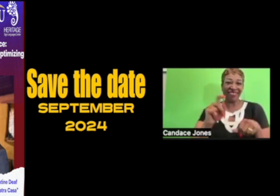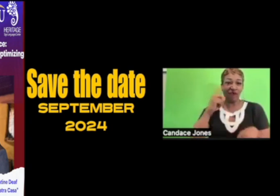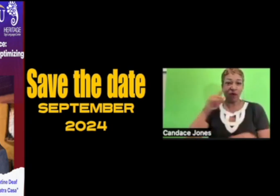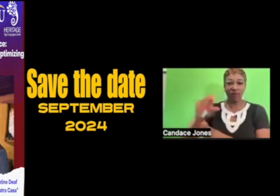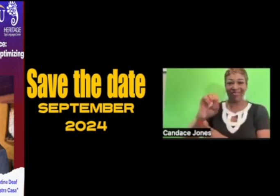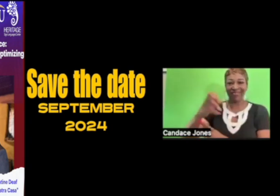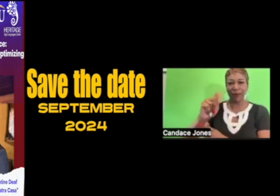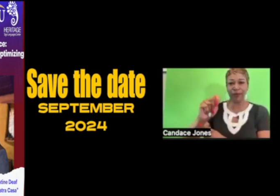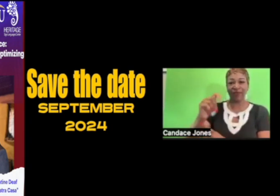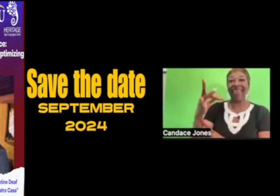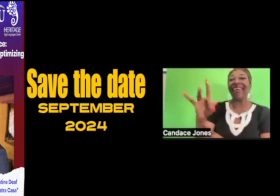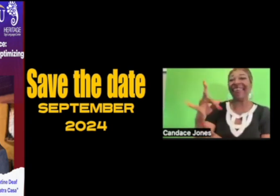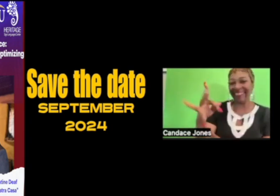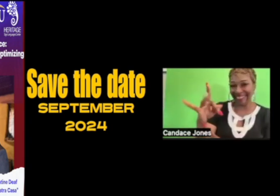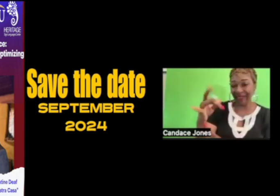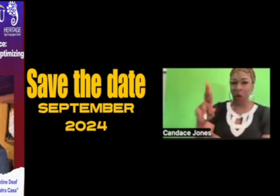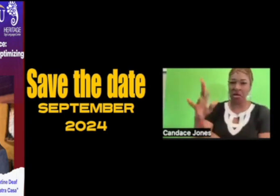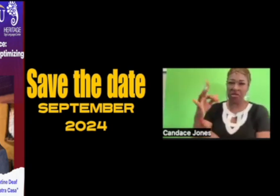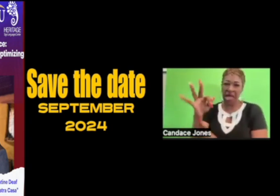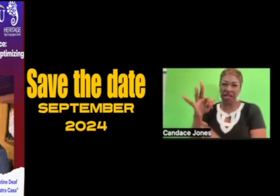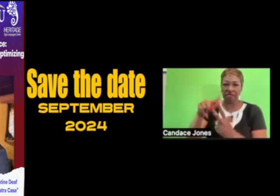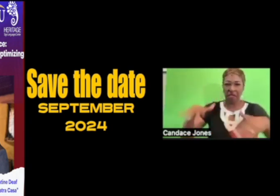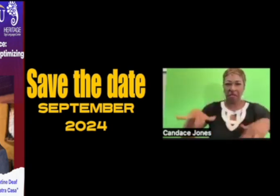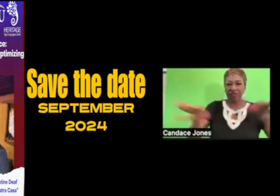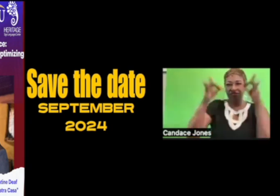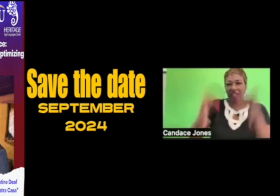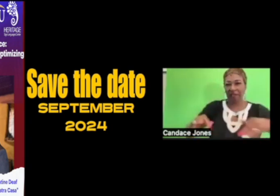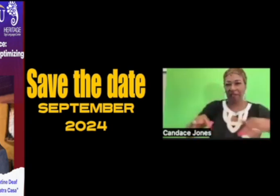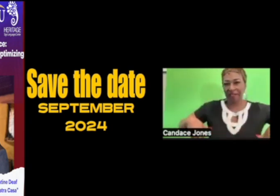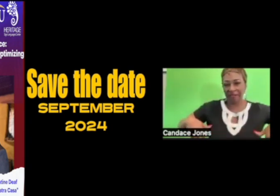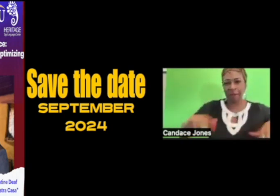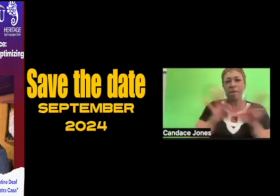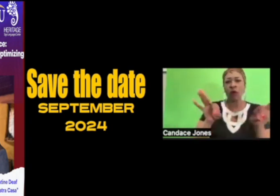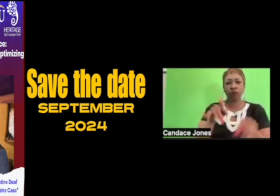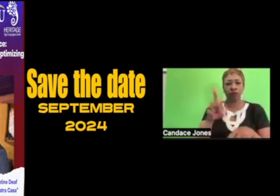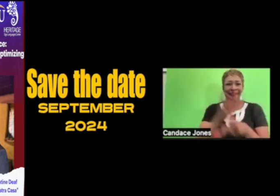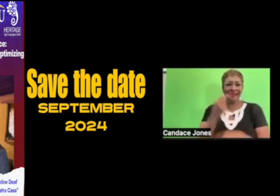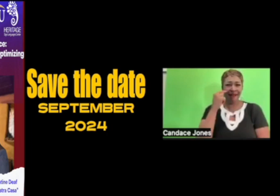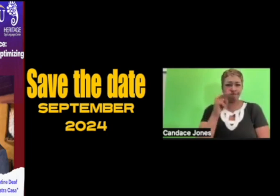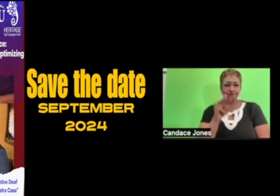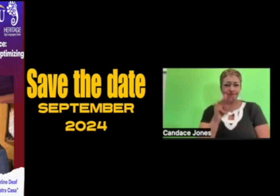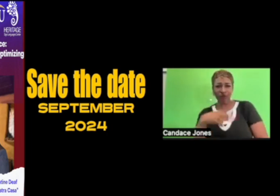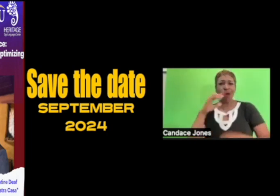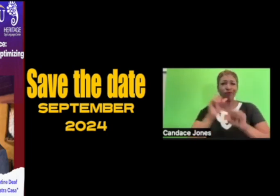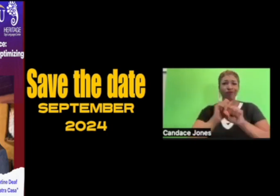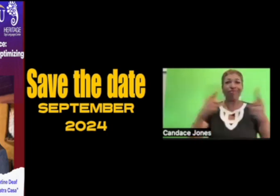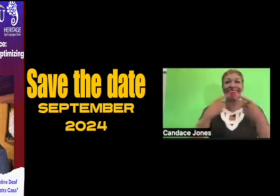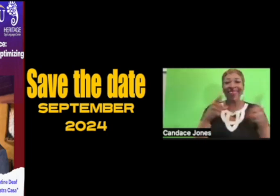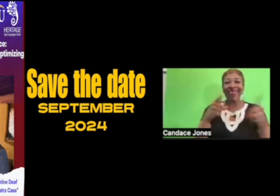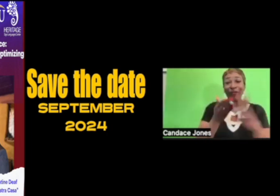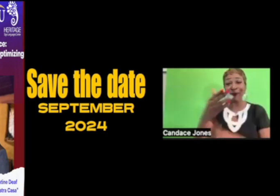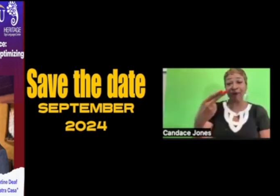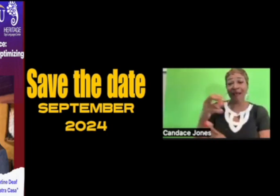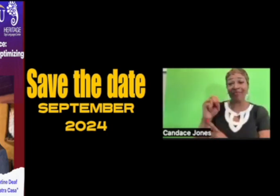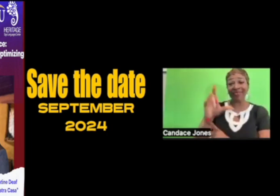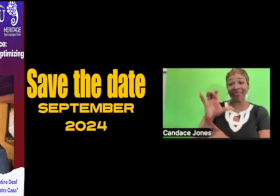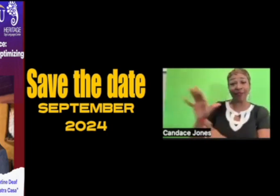person as well as online. And that will be on September 18th. So keep your eyes out